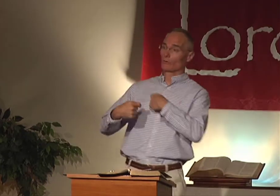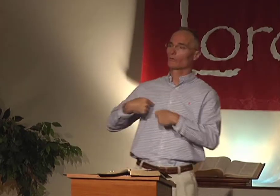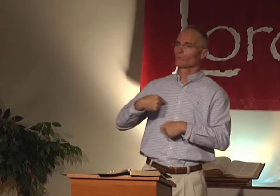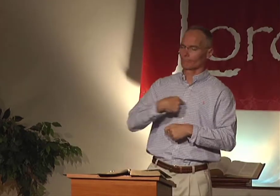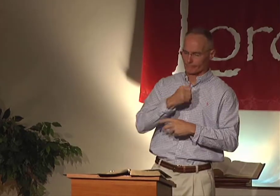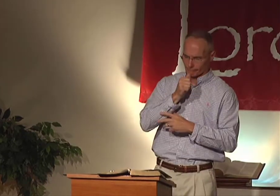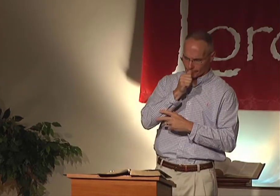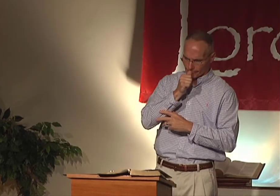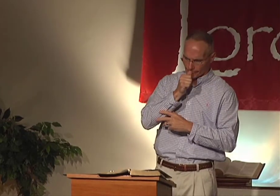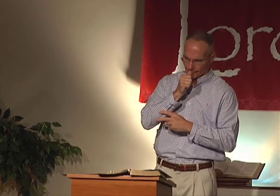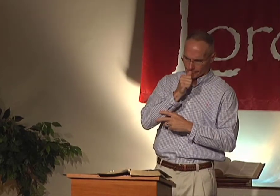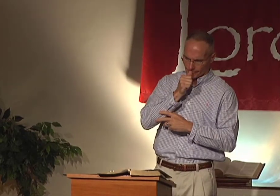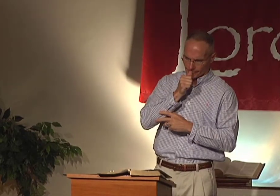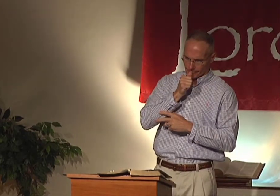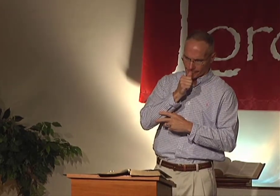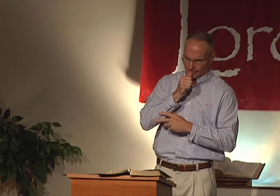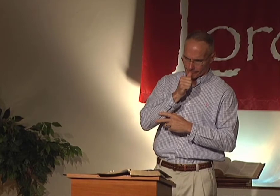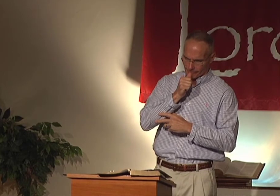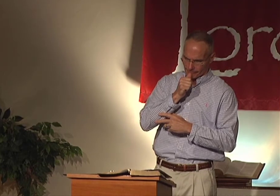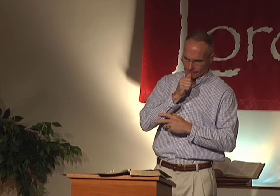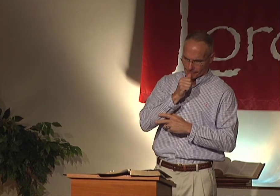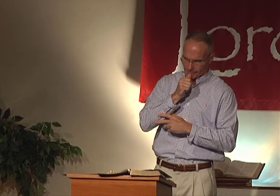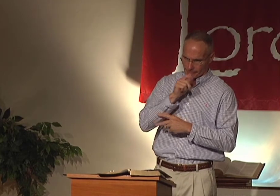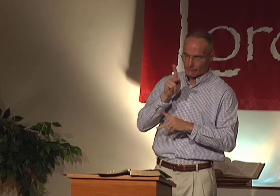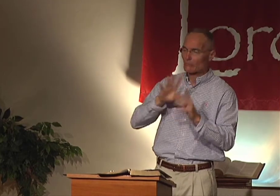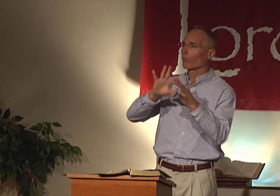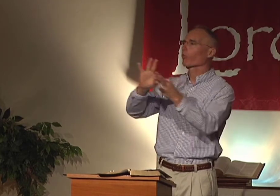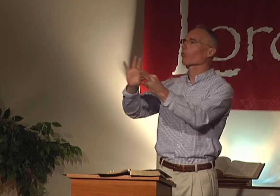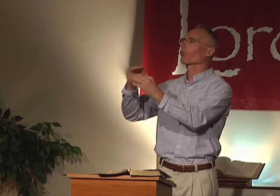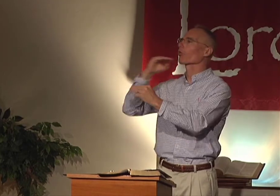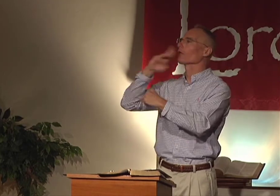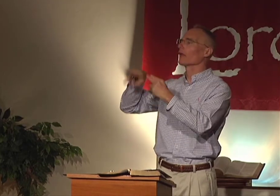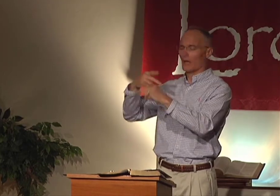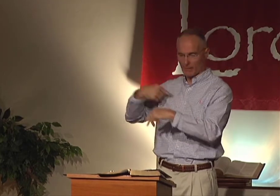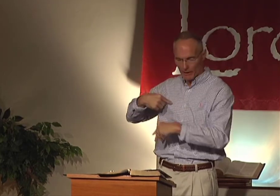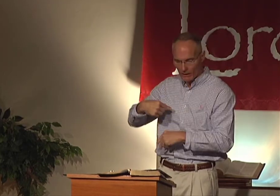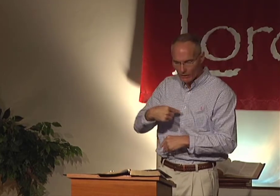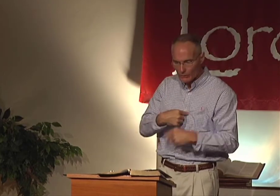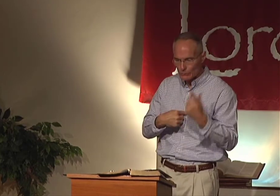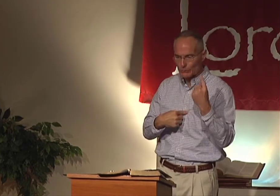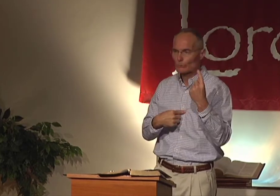When persecuted, we endure. When slandered,